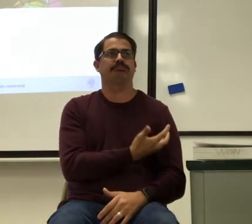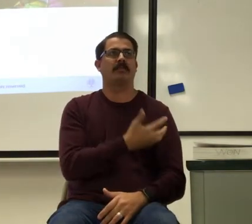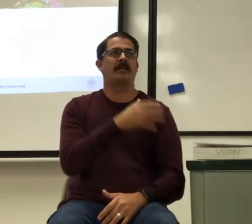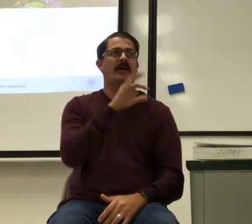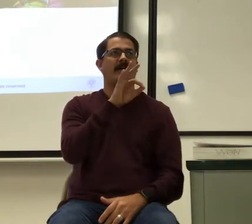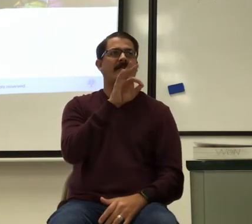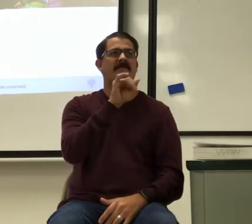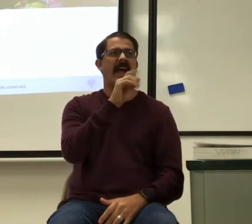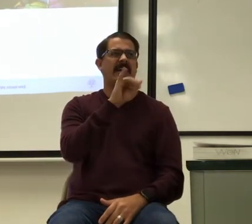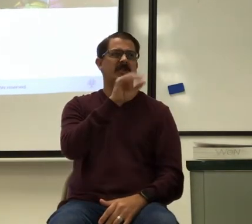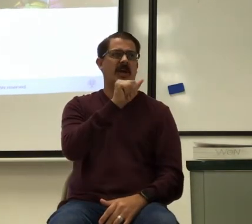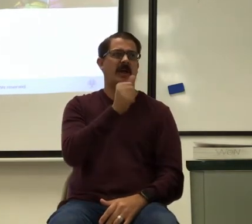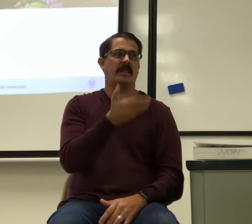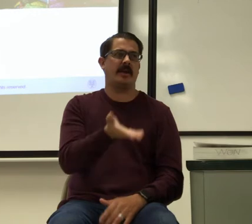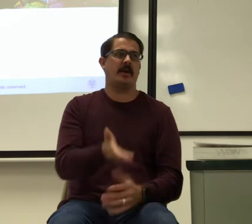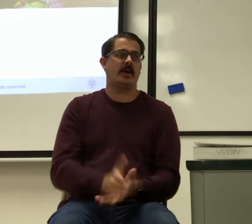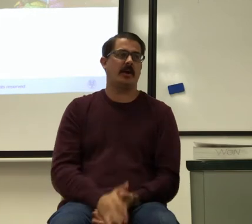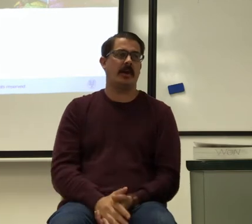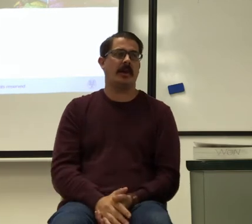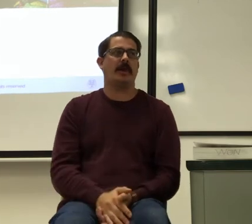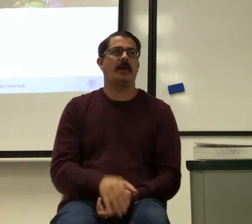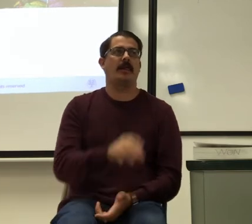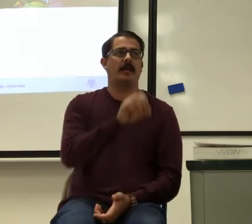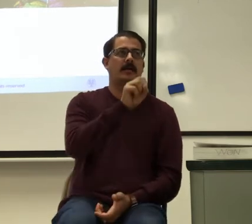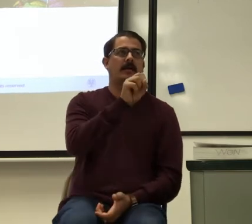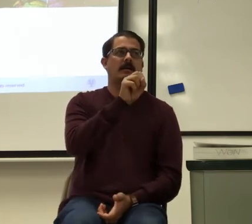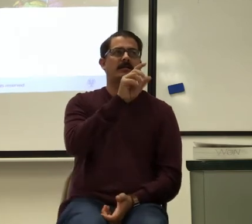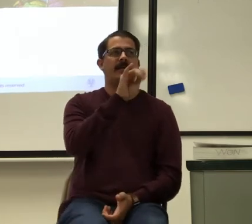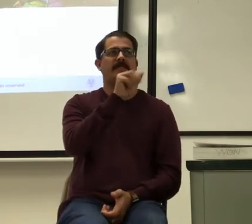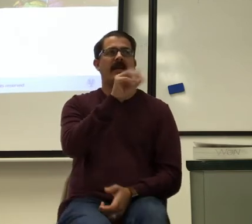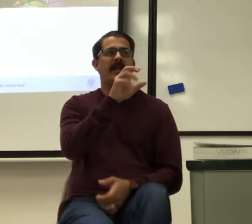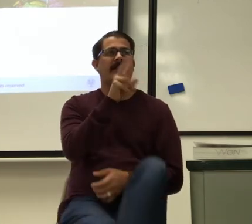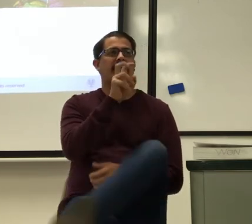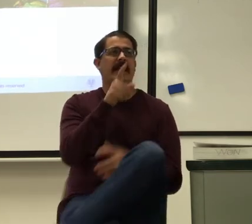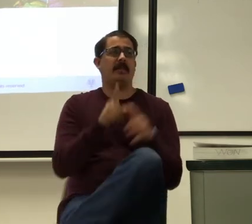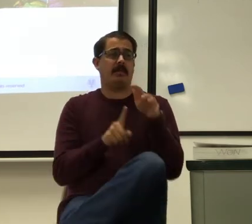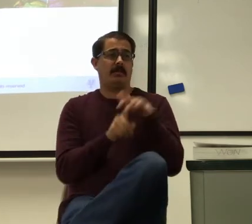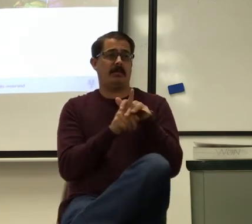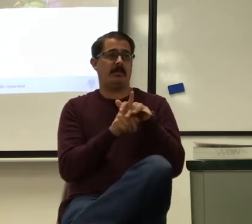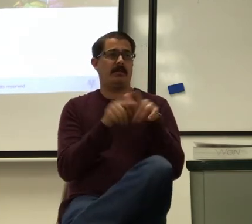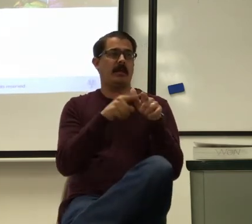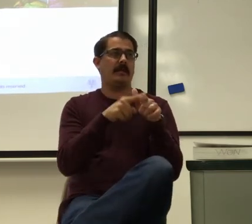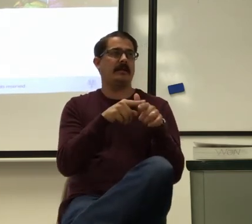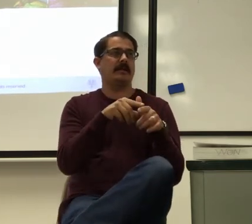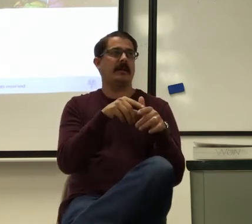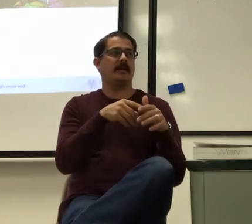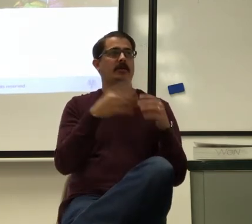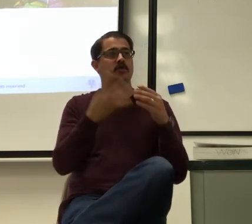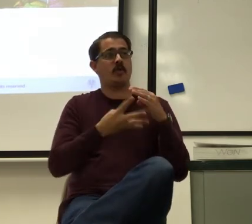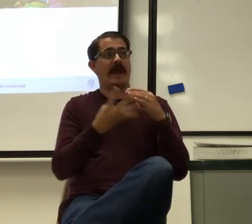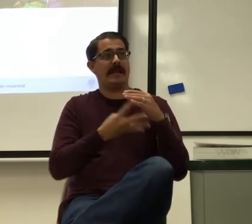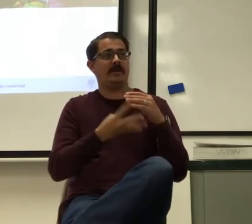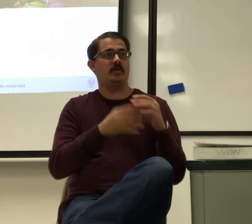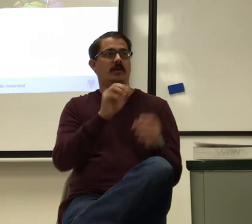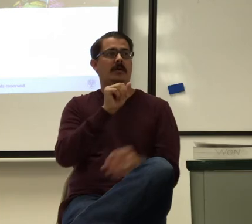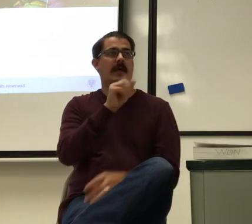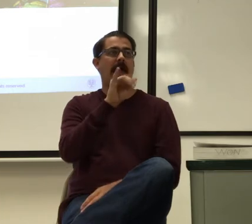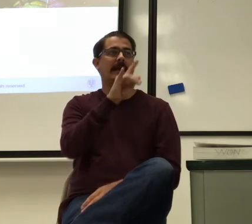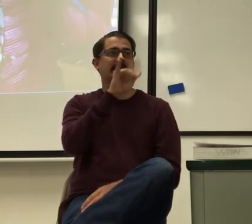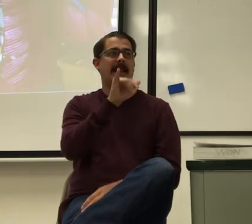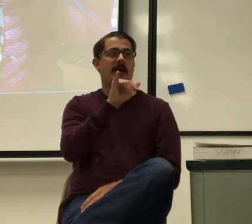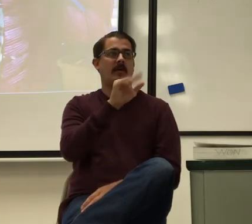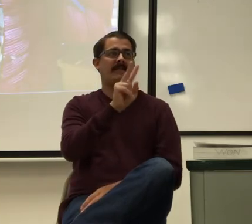here that the cephalic vein will pierce, which then it can drain into the axillary